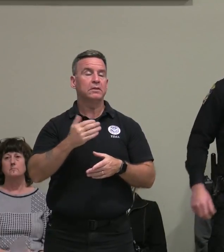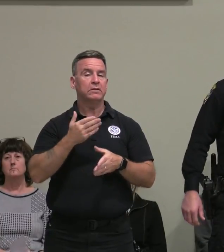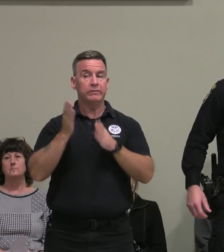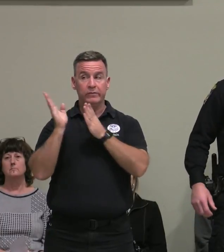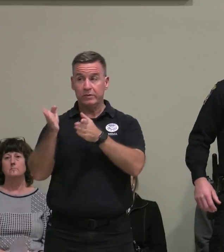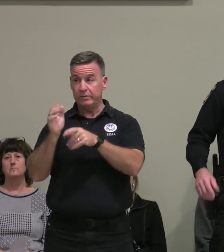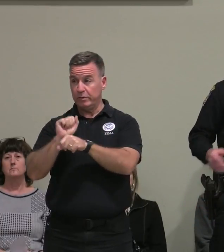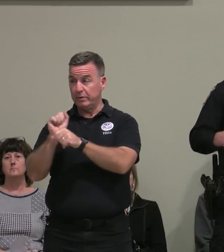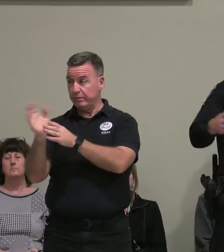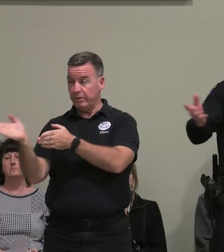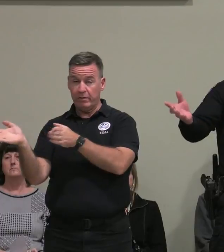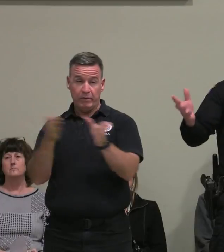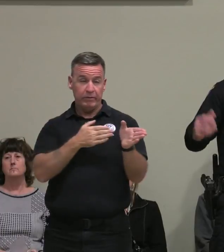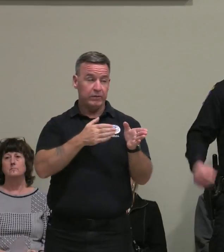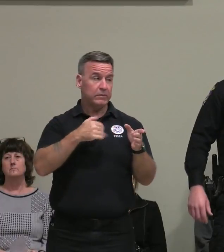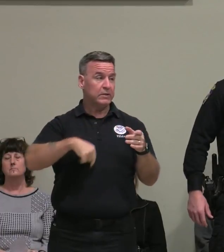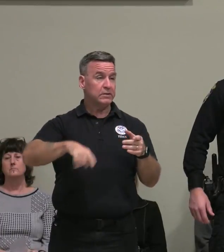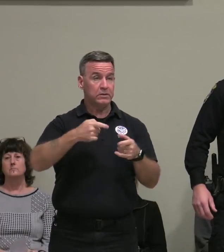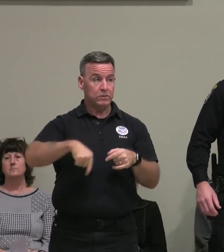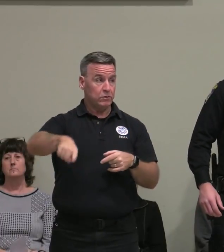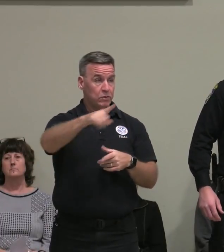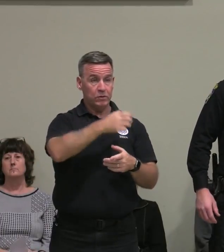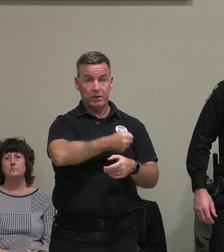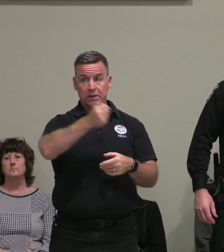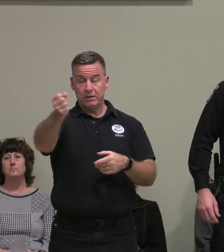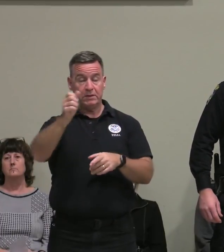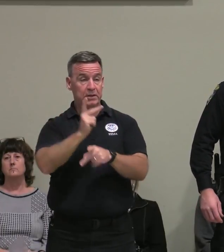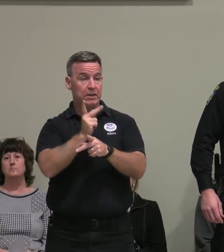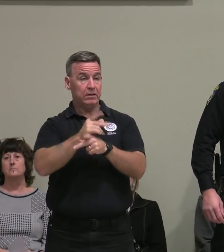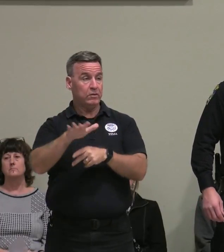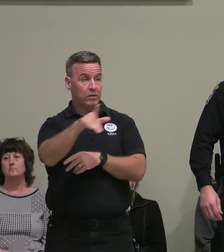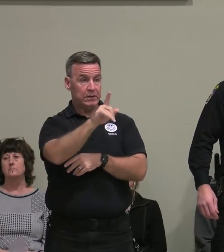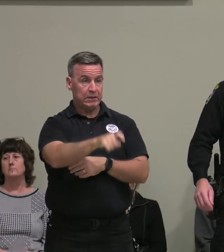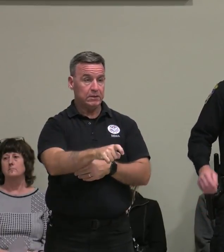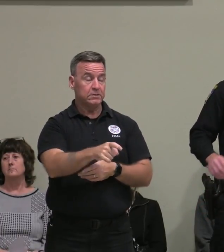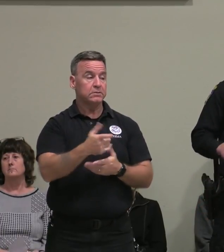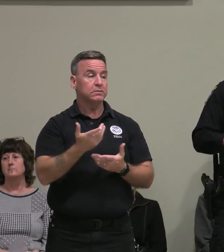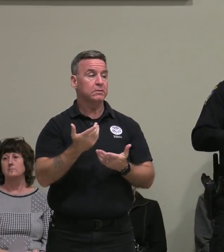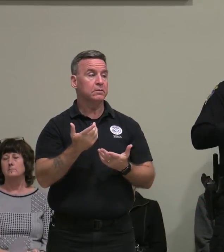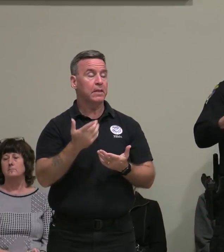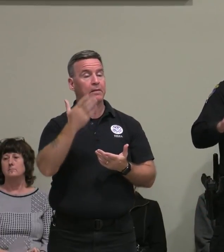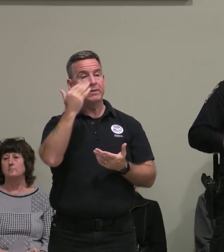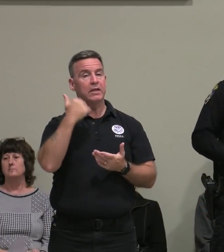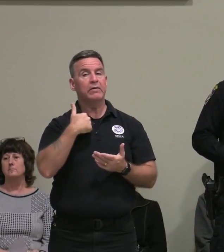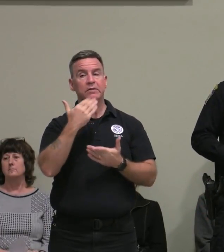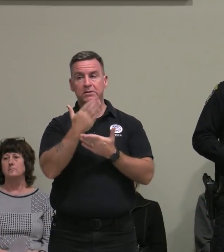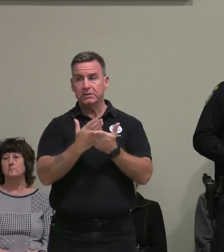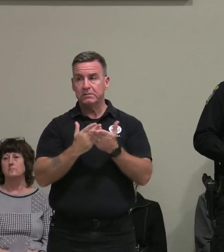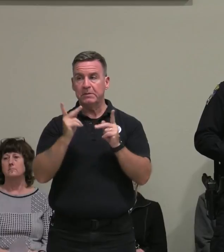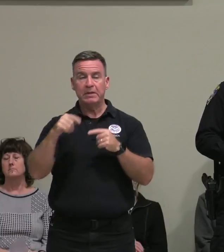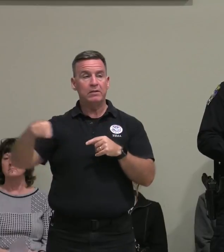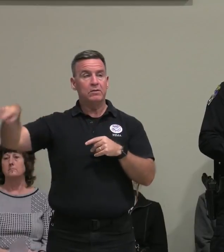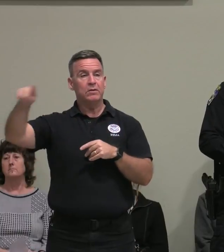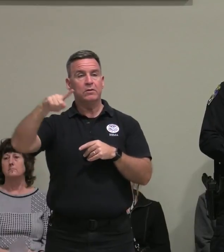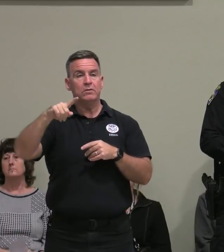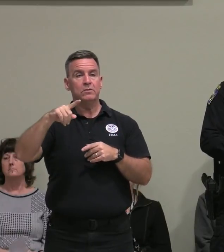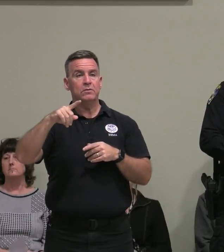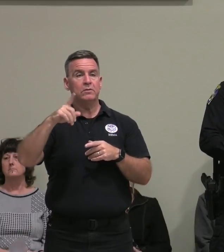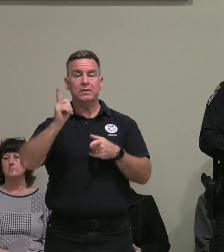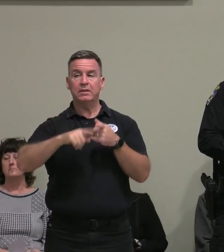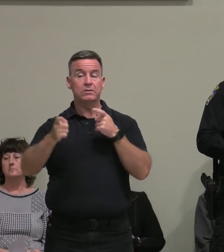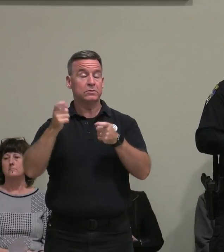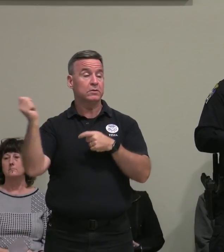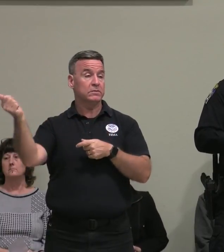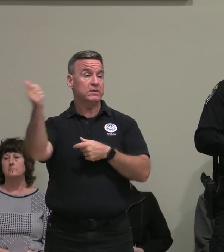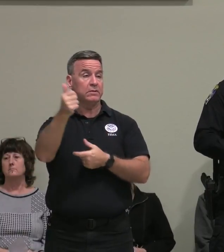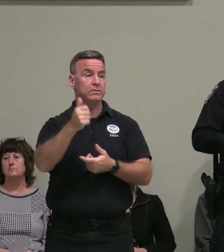focus and efforts away from escorting you in to deal with your critical needs because there are some out there that can't control